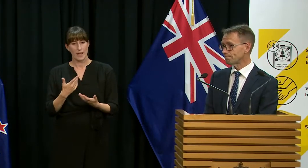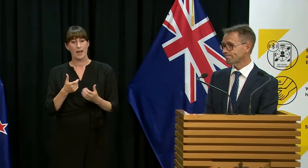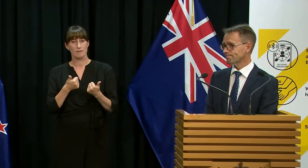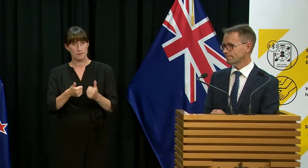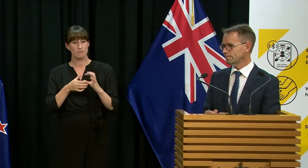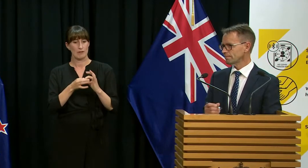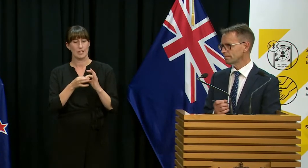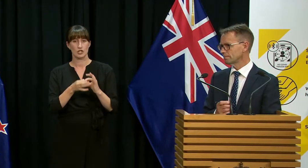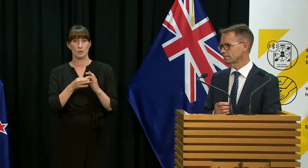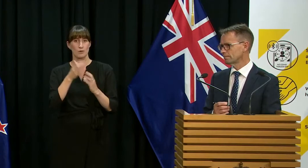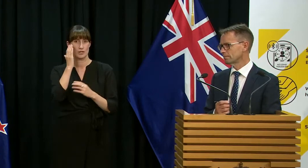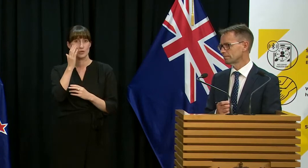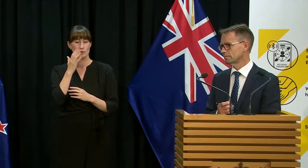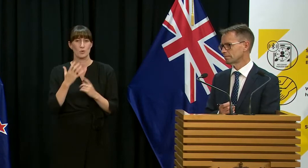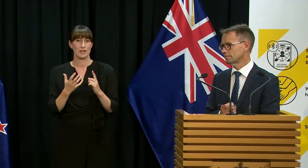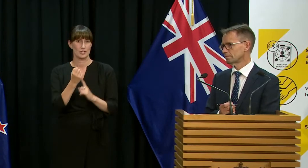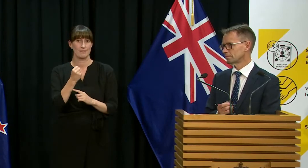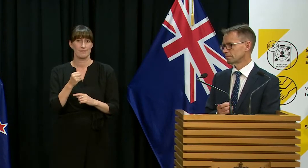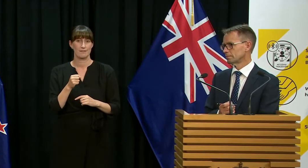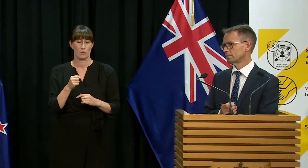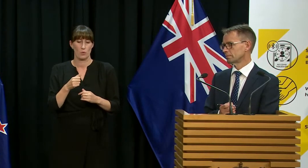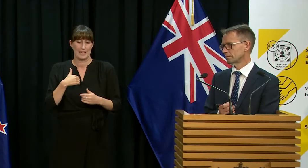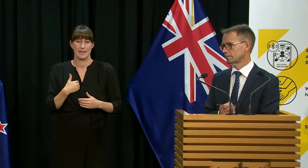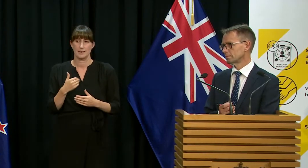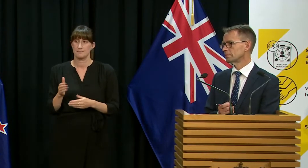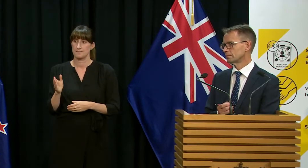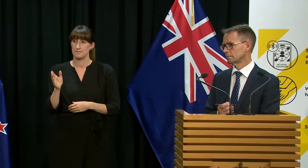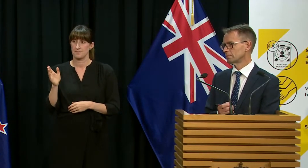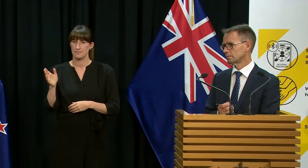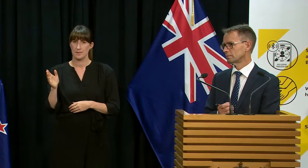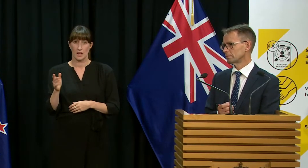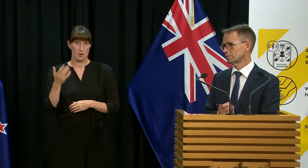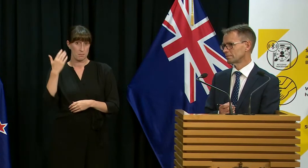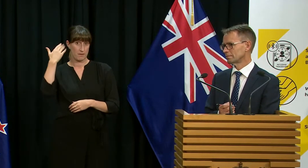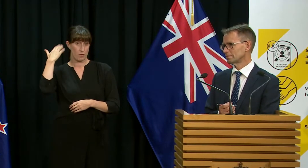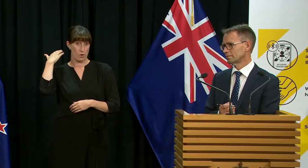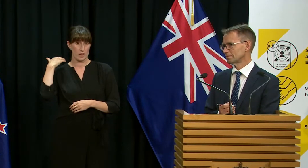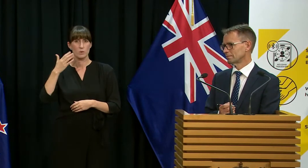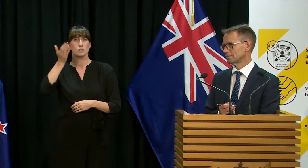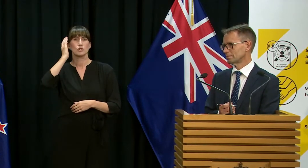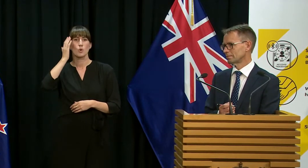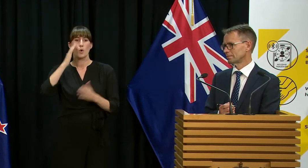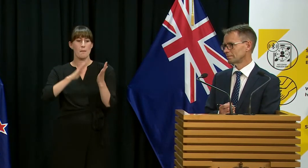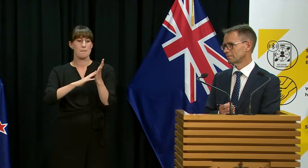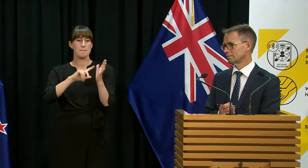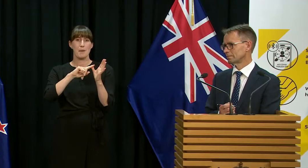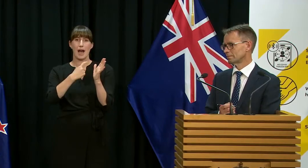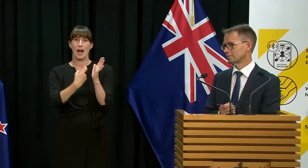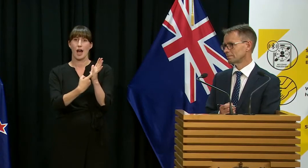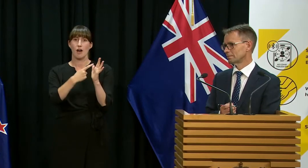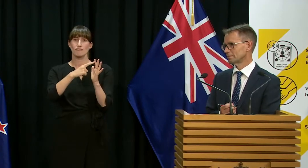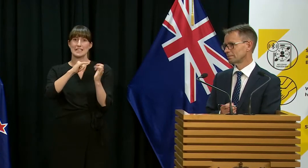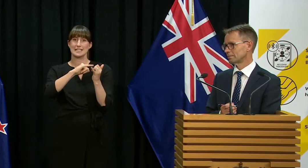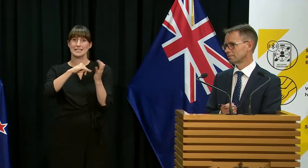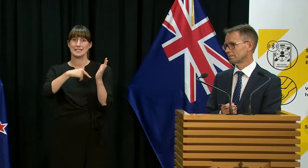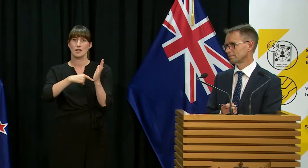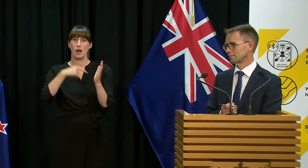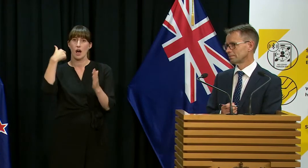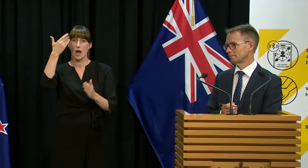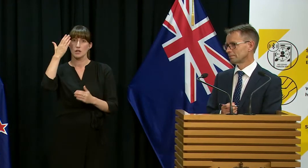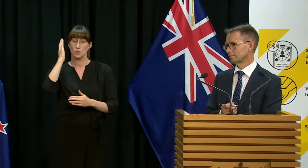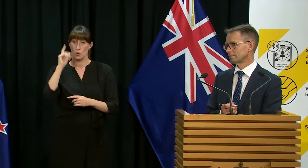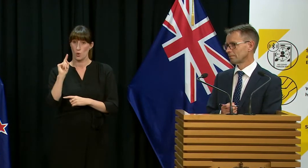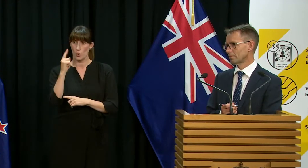an order. Given the Marist College cluster was the second largest we've seen in the country, does that give you any pause, or does that inform how you respond